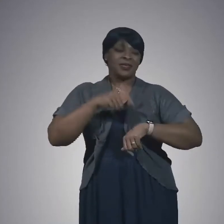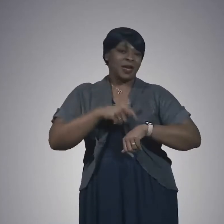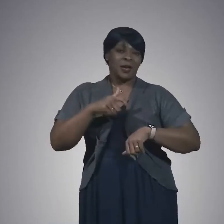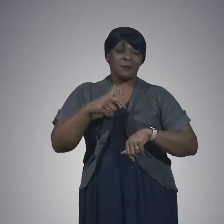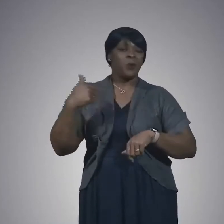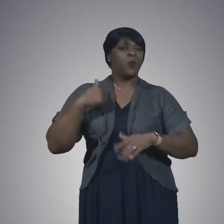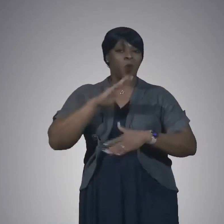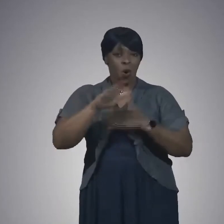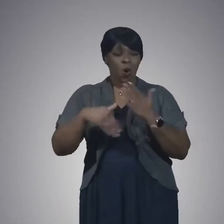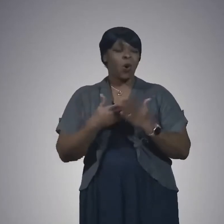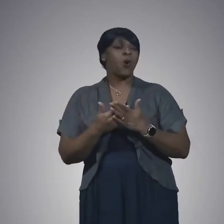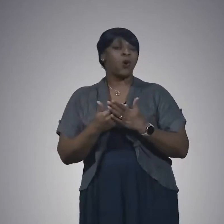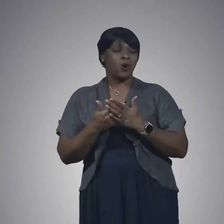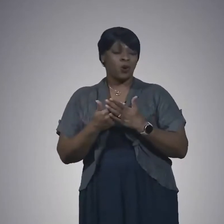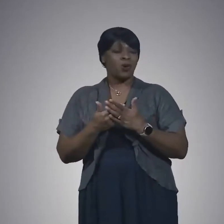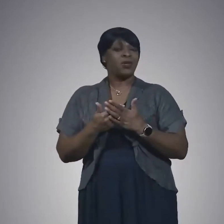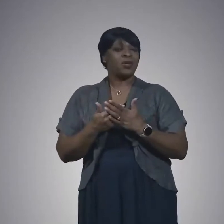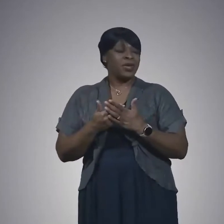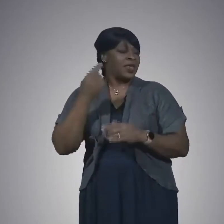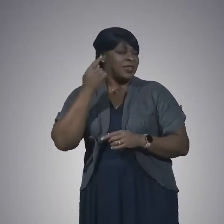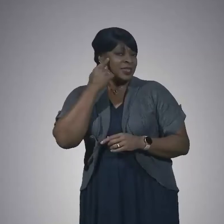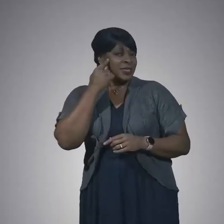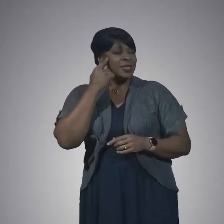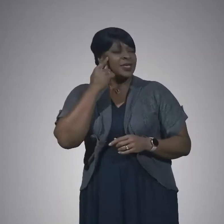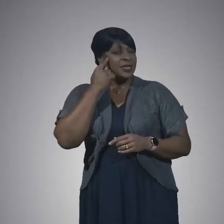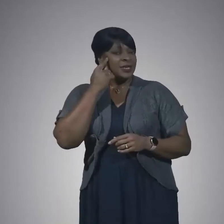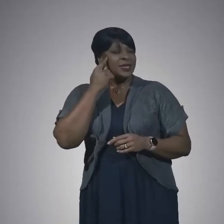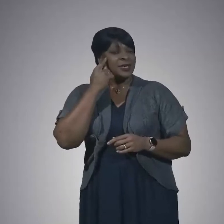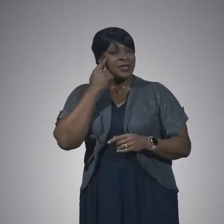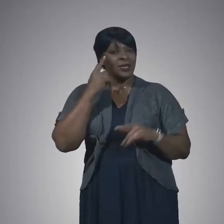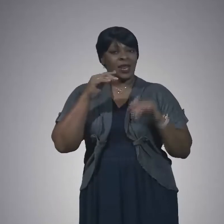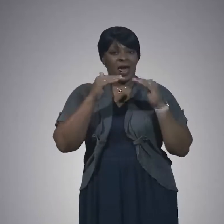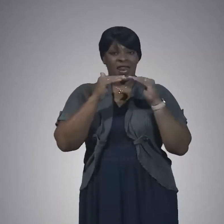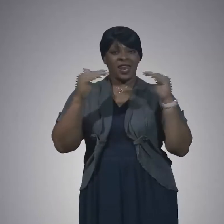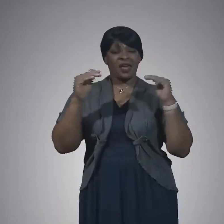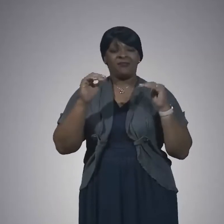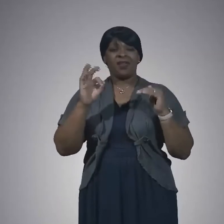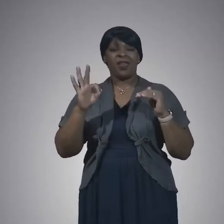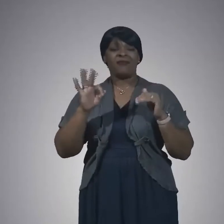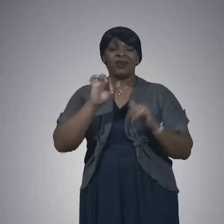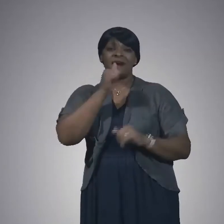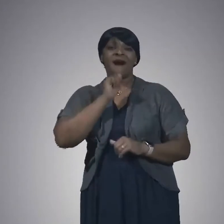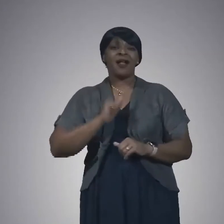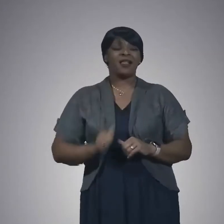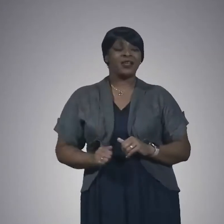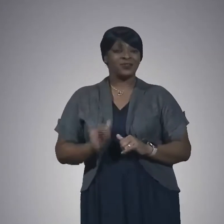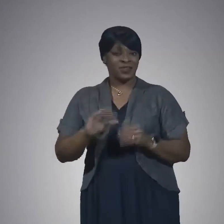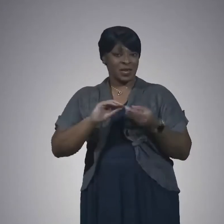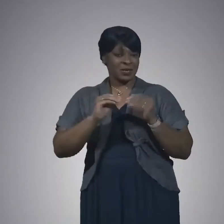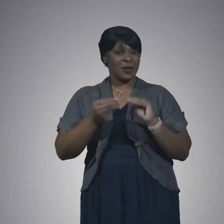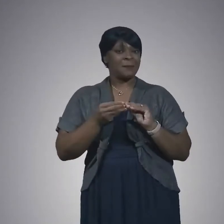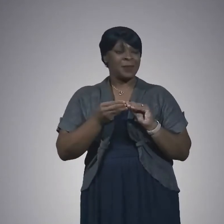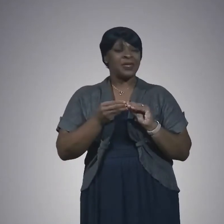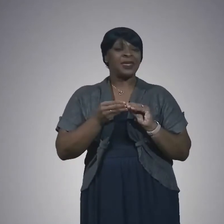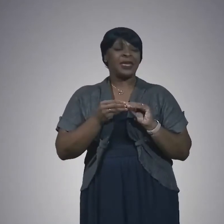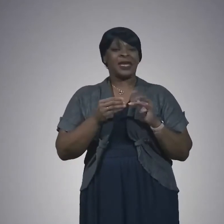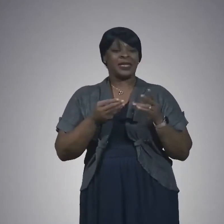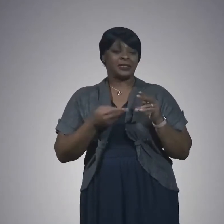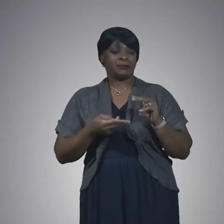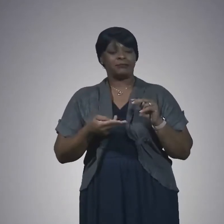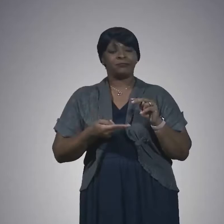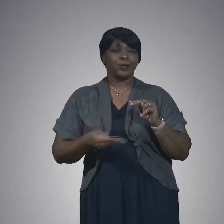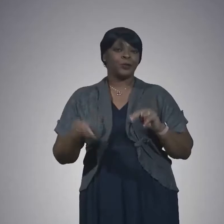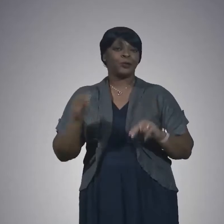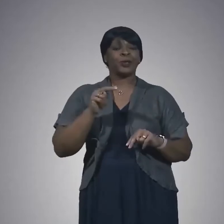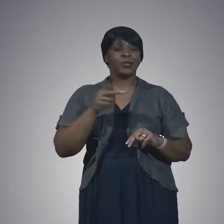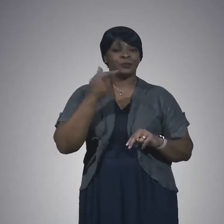are all, I think our level of tolerance of the numbers has been inflated because of the